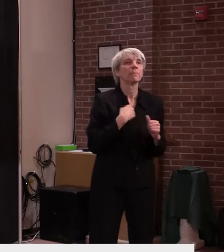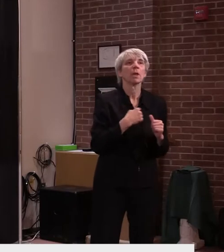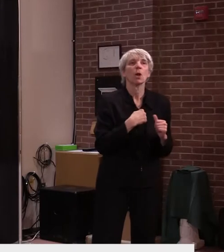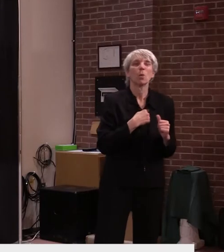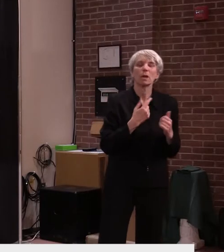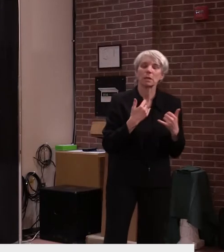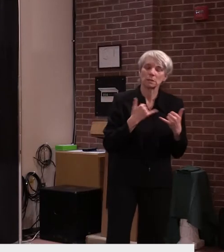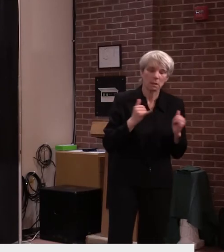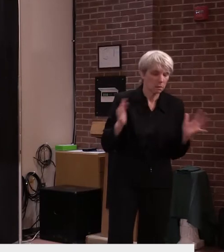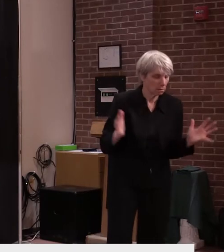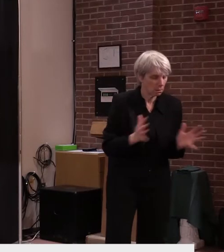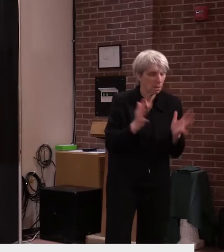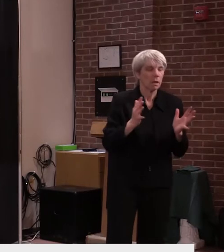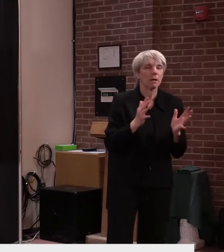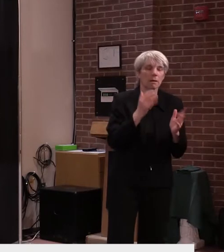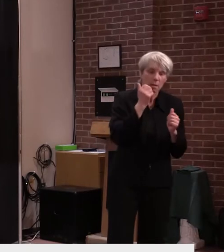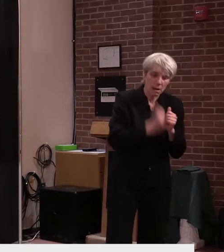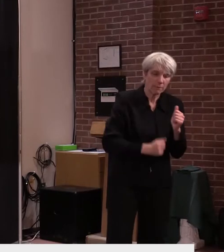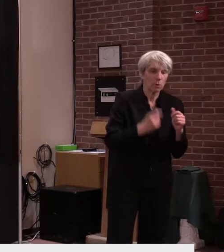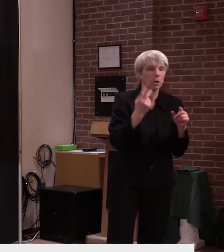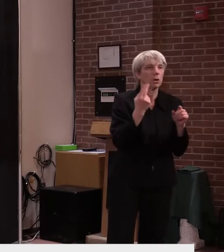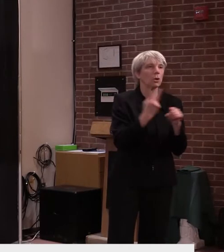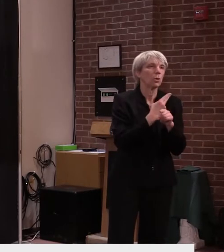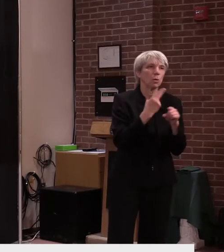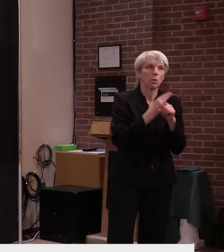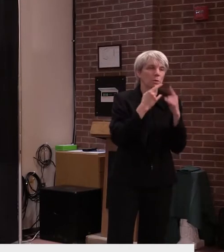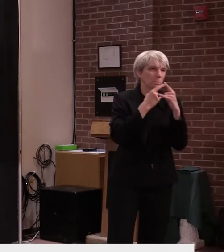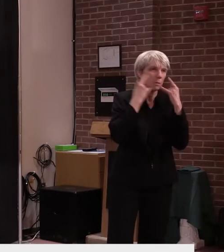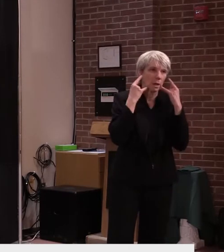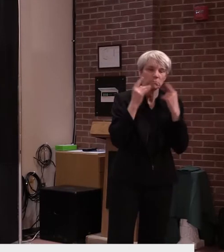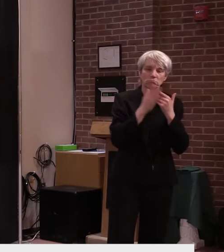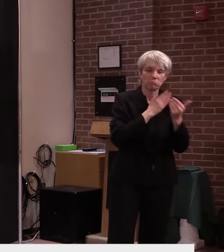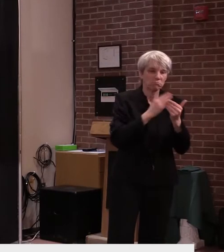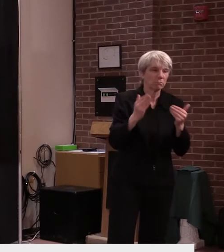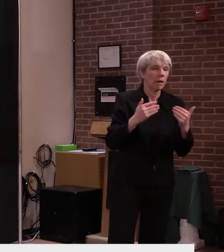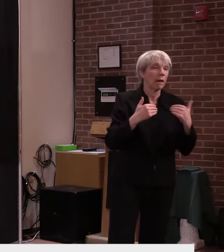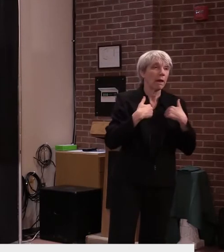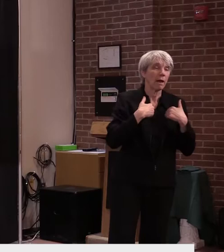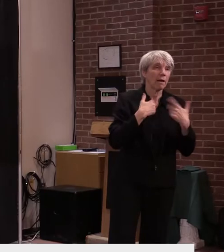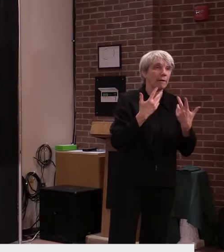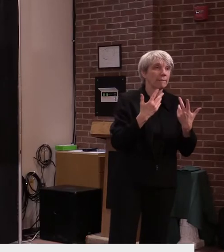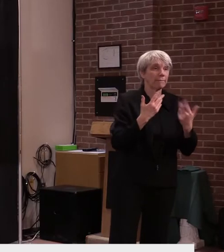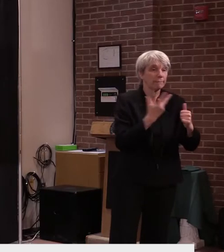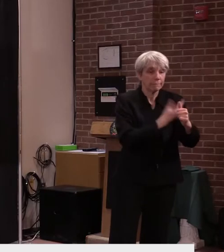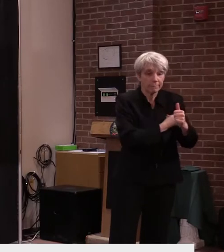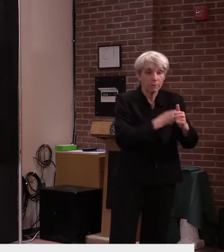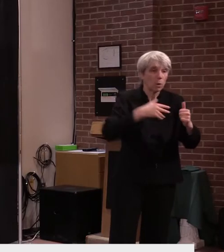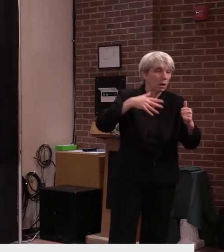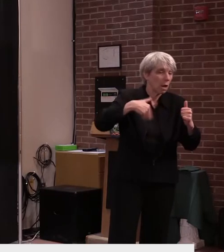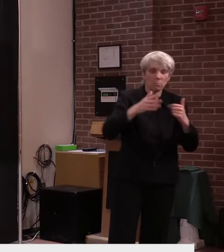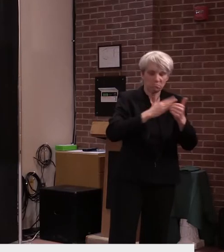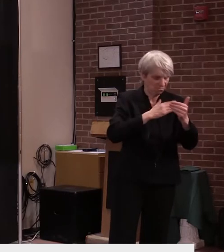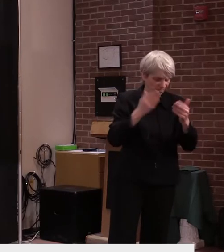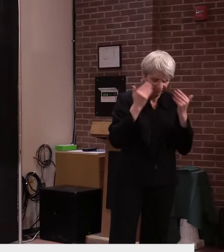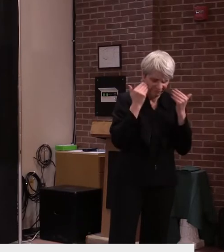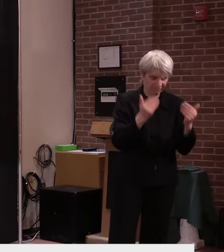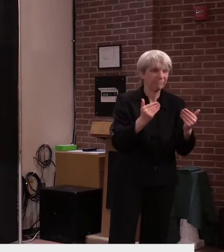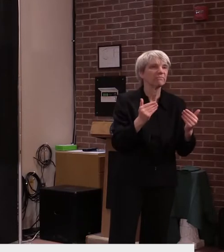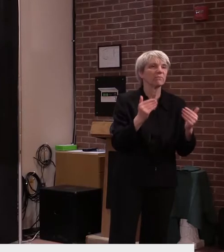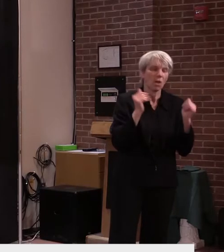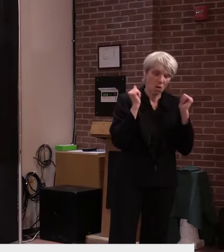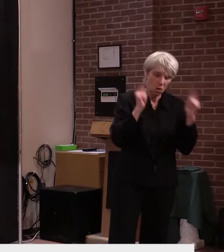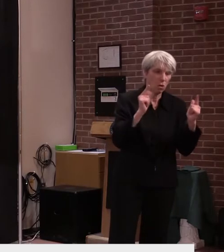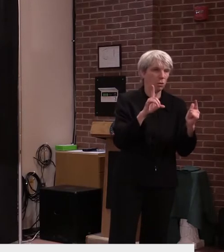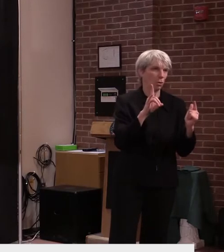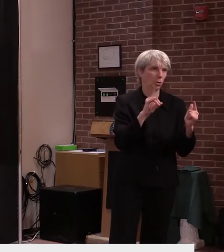masking regardless of vaccine rate or vaccination status. And speaking of vaccines, we